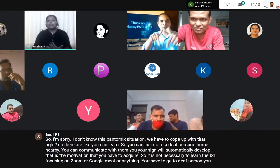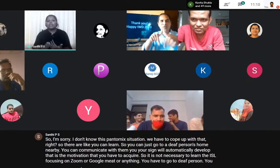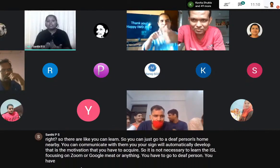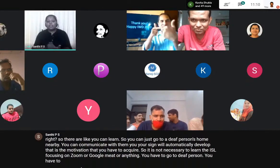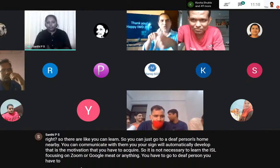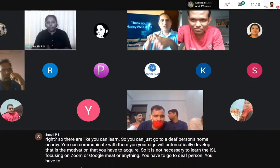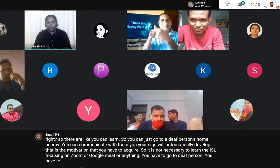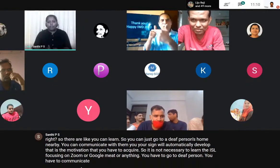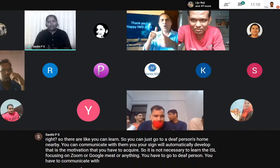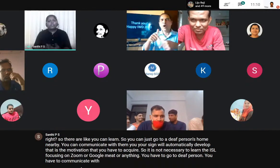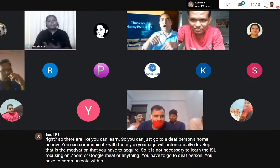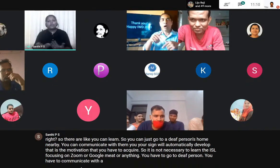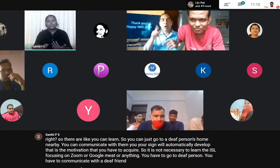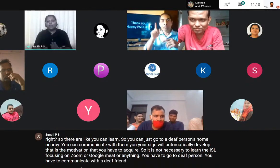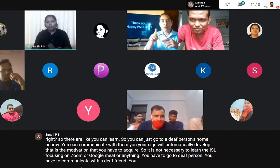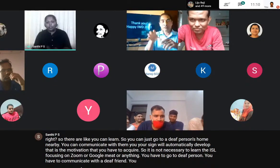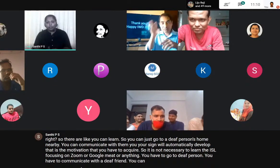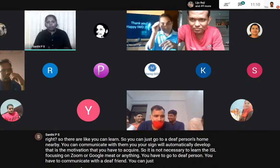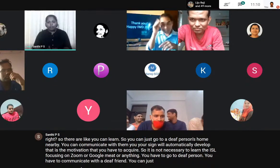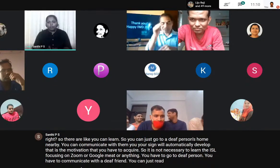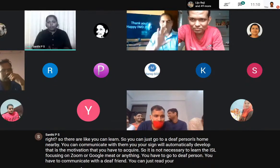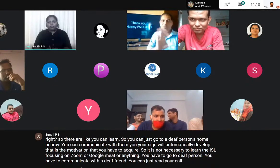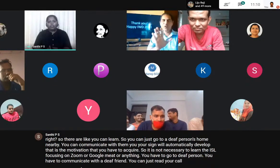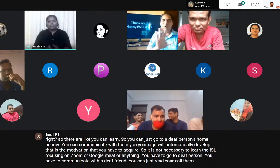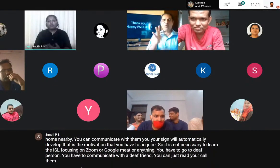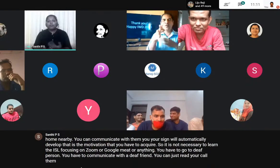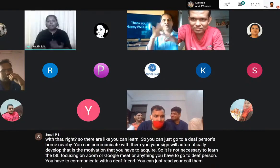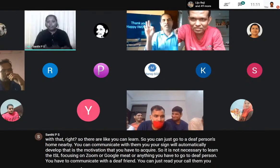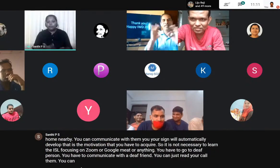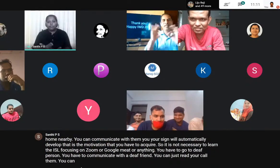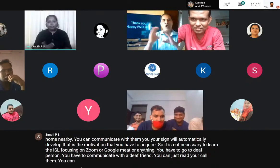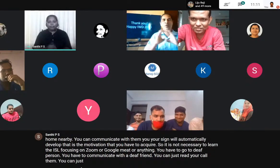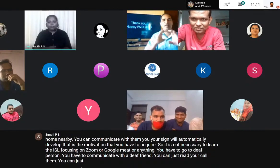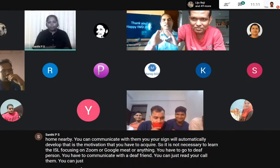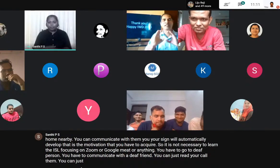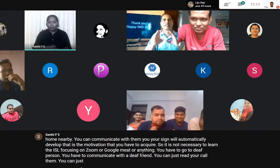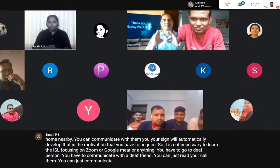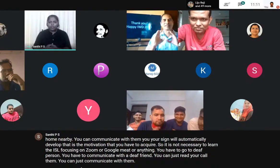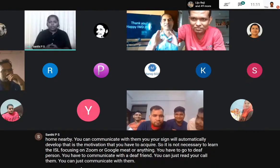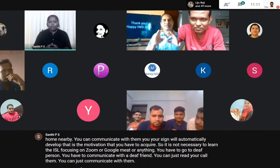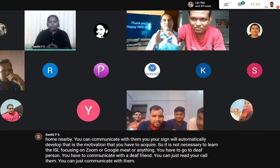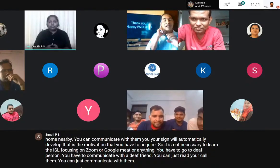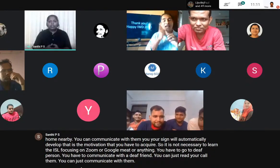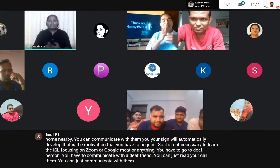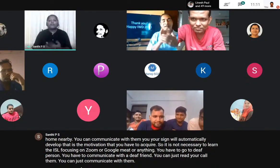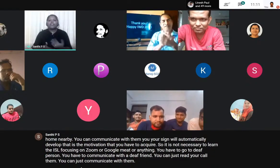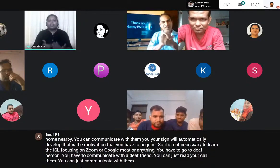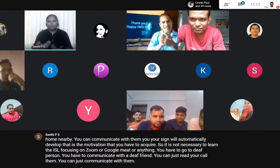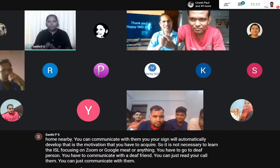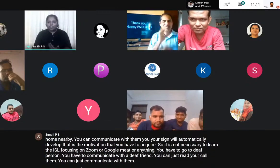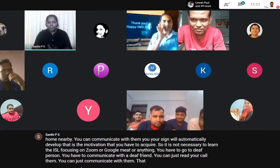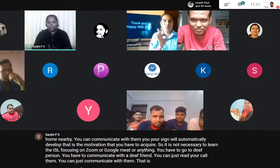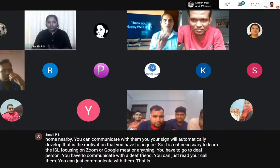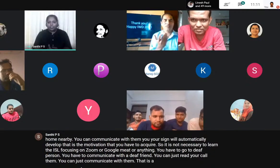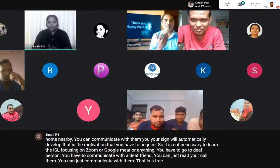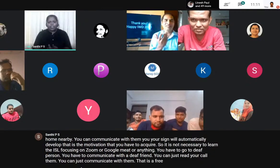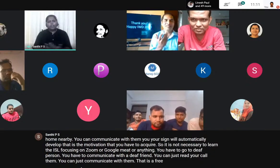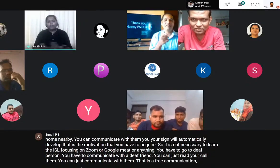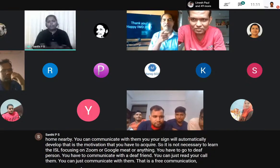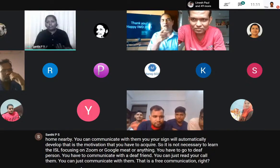deaf friend. You can just video call them. You can just communicate with them. That is a free communication, right? Any friend, any